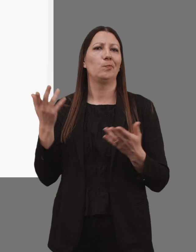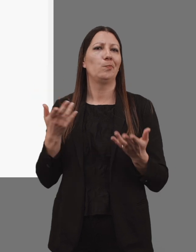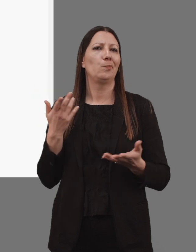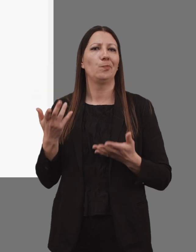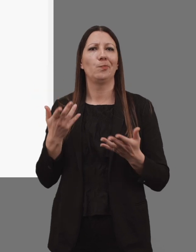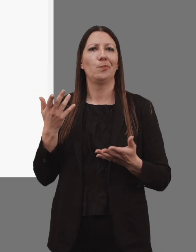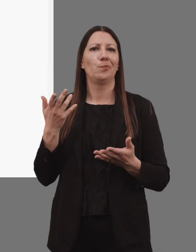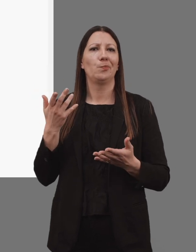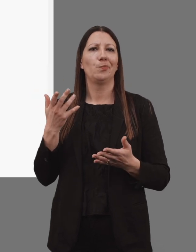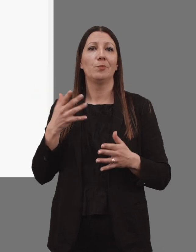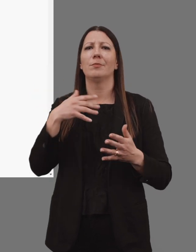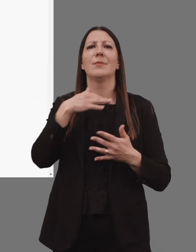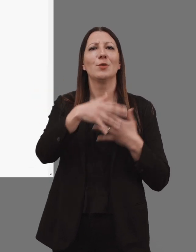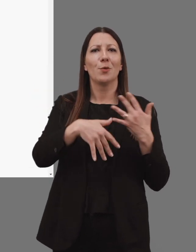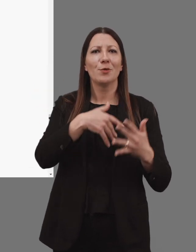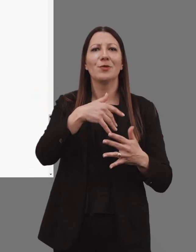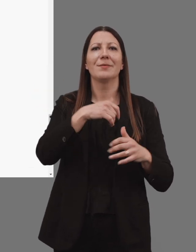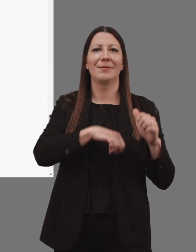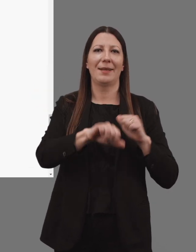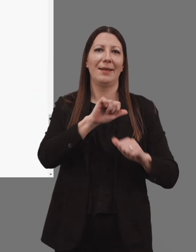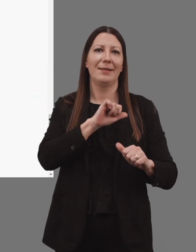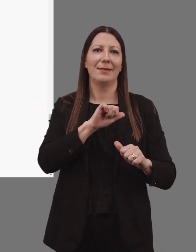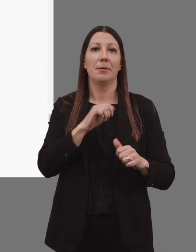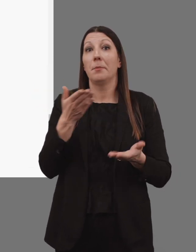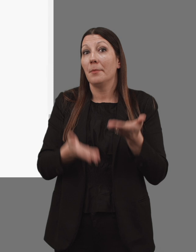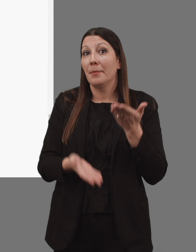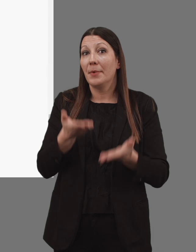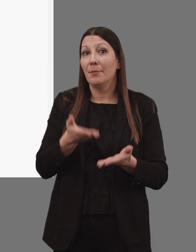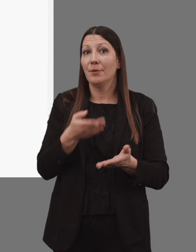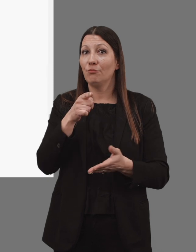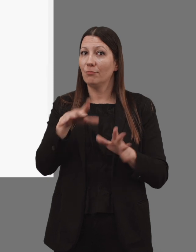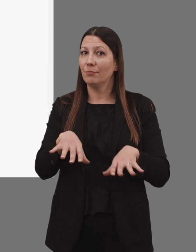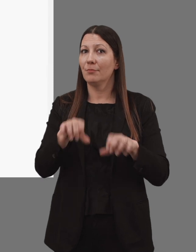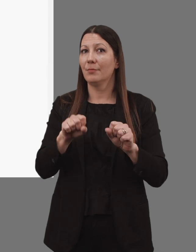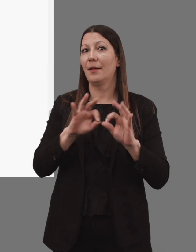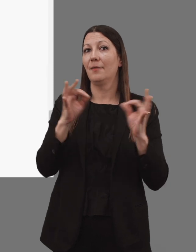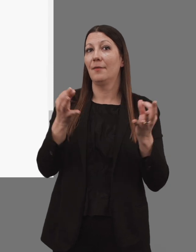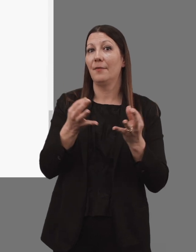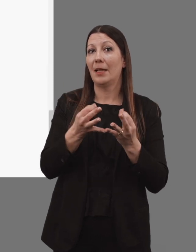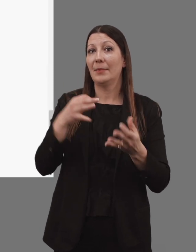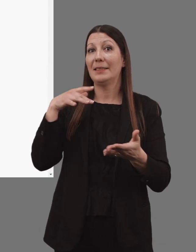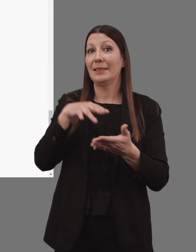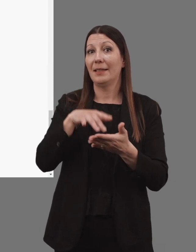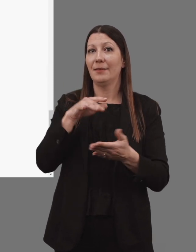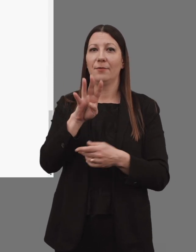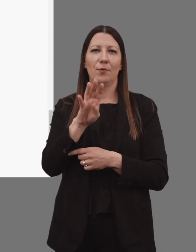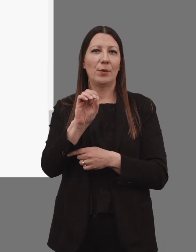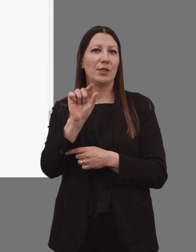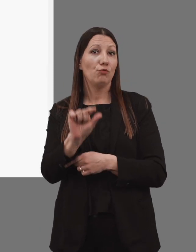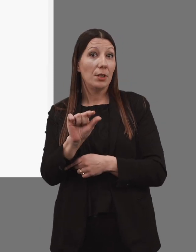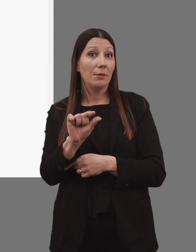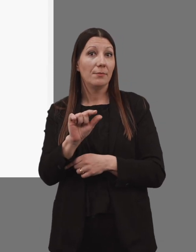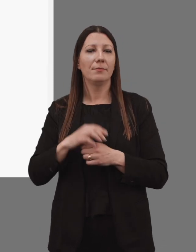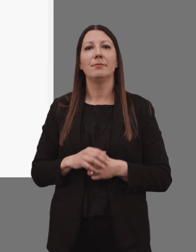a social science here. Maybe you've taken Family Studies 40G, and